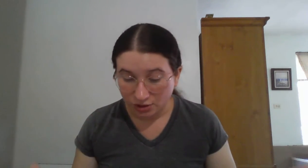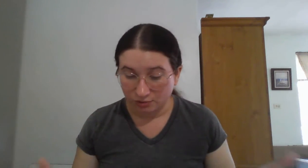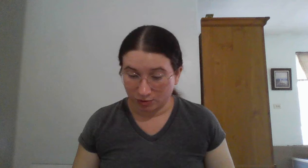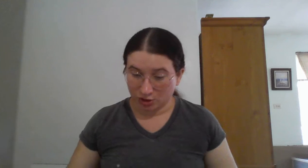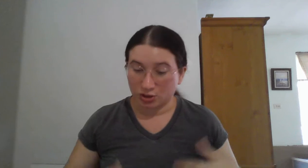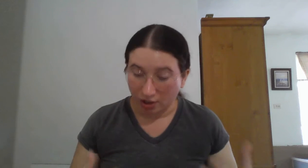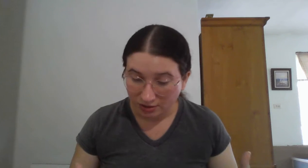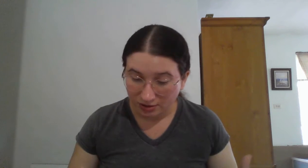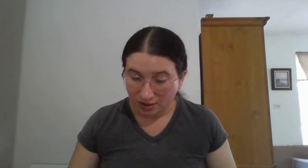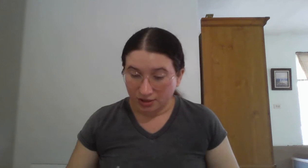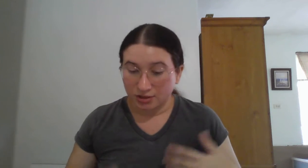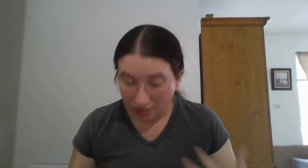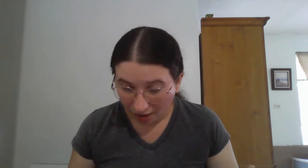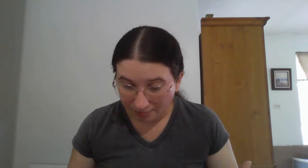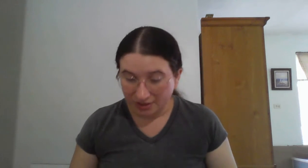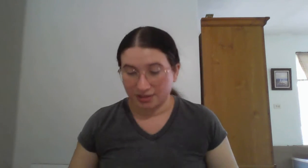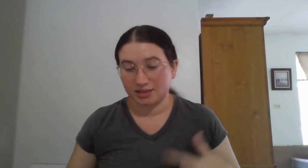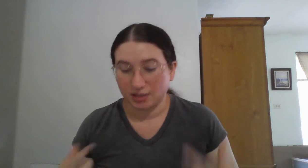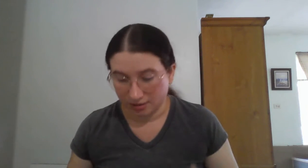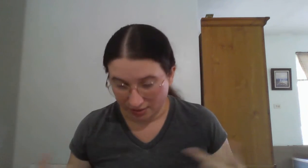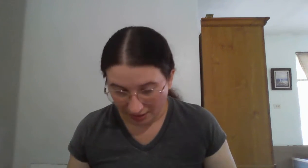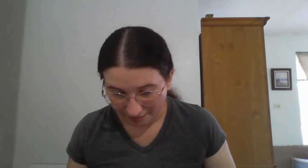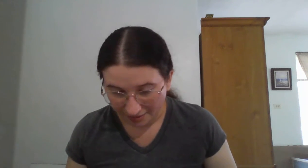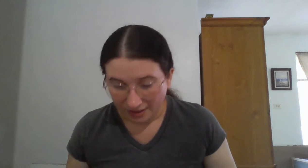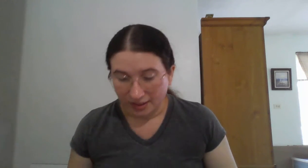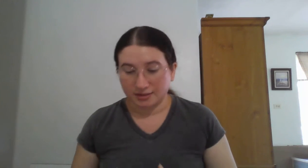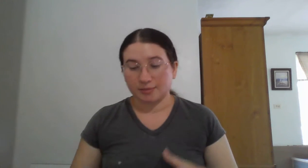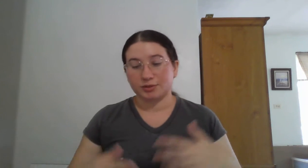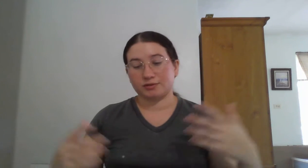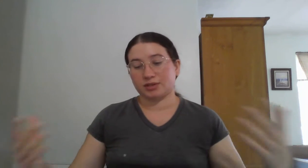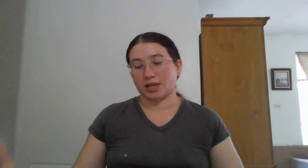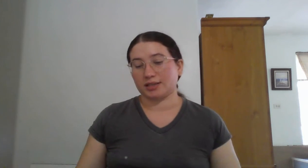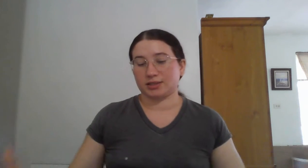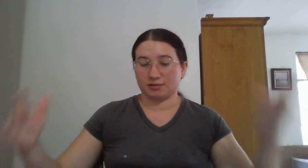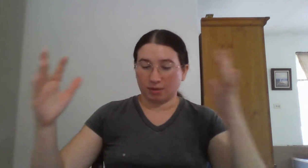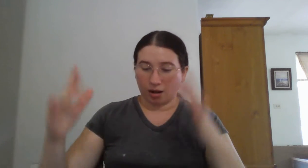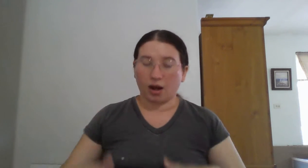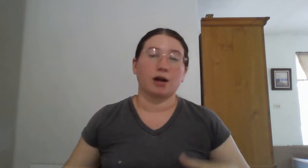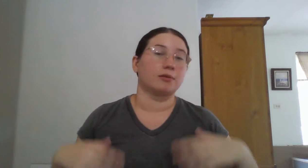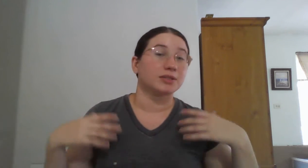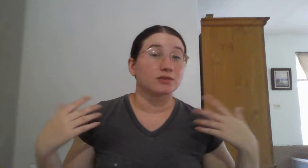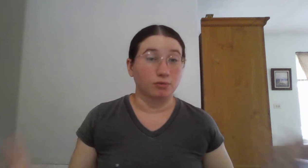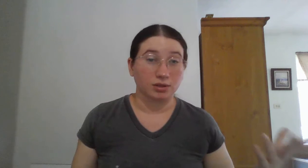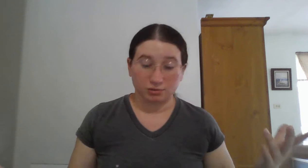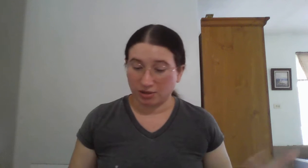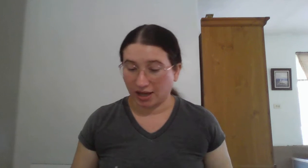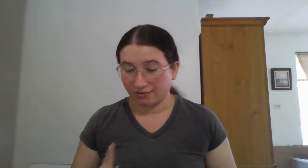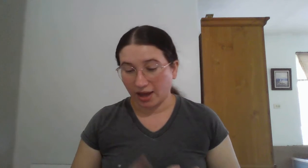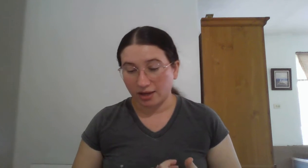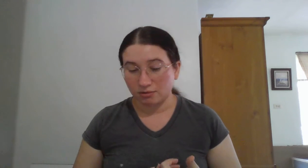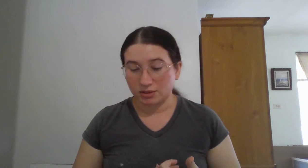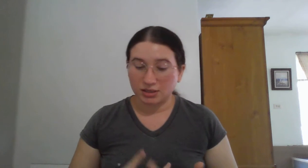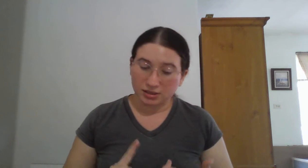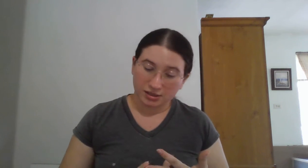condition which starts, stops, and then starts again. Examples of these adjectives are a bunch of words. We have angry,